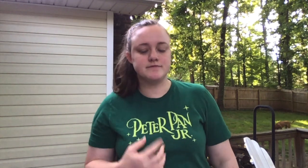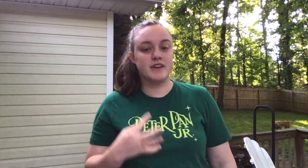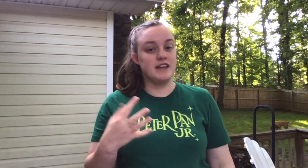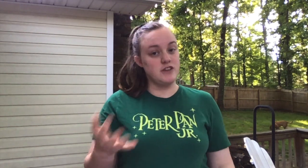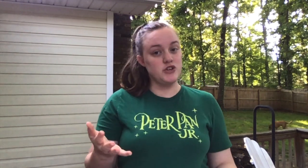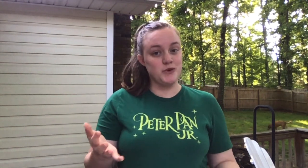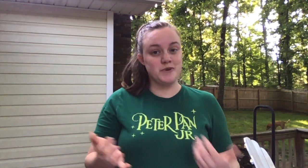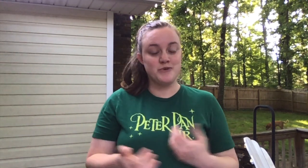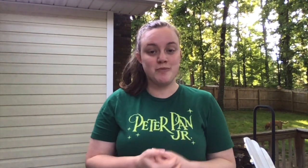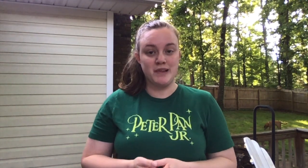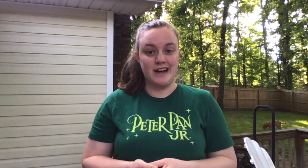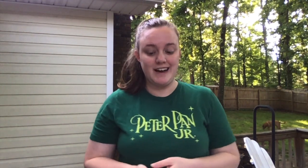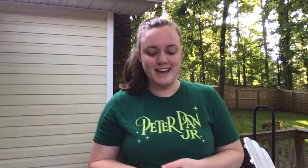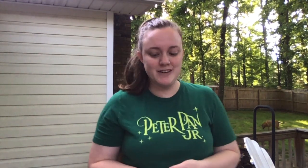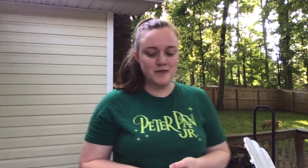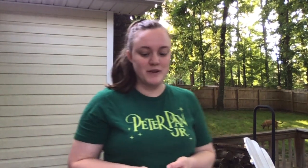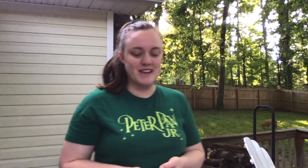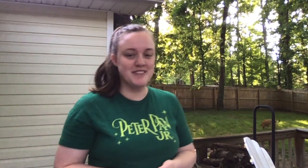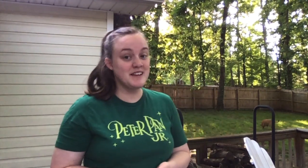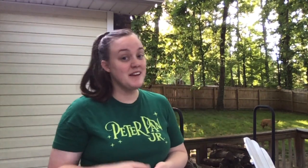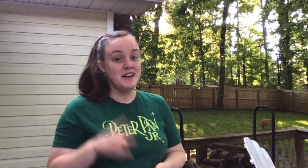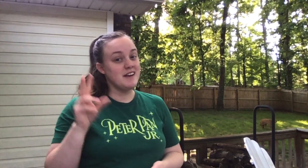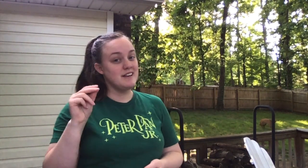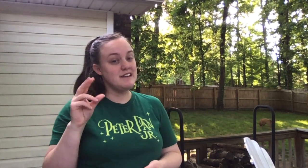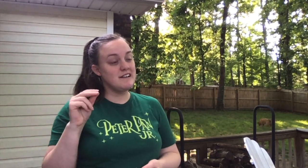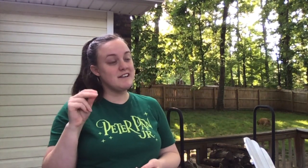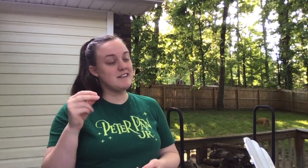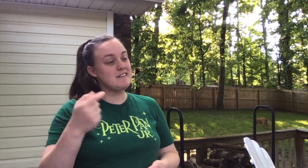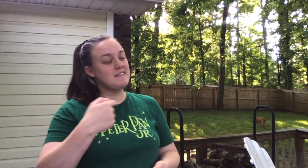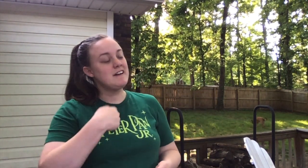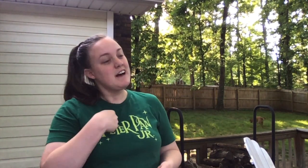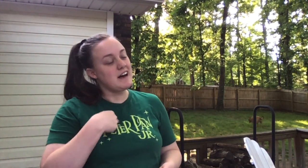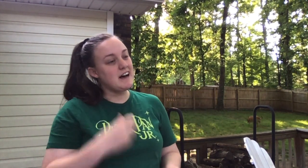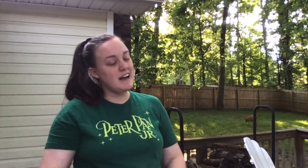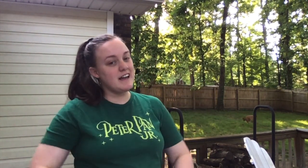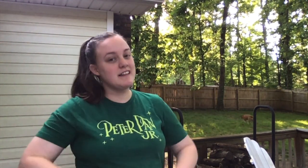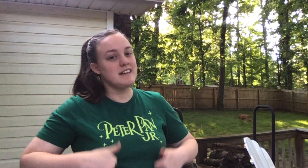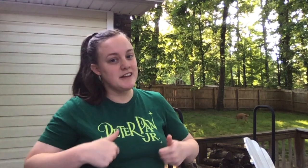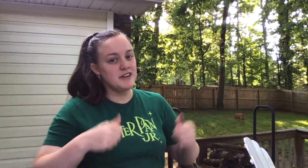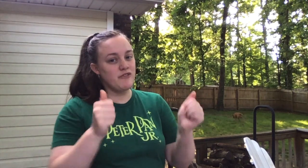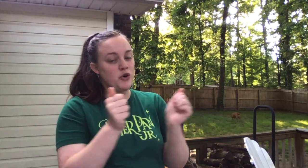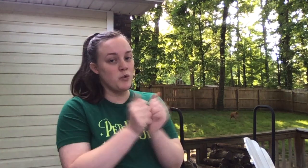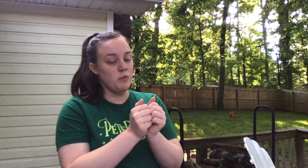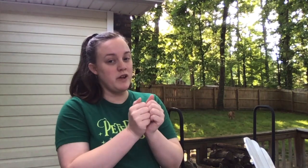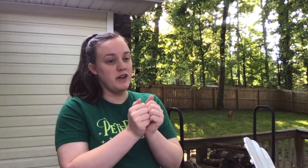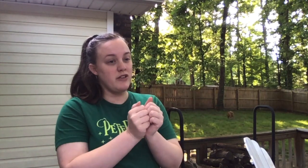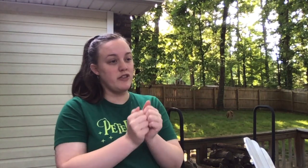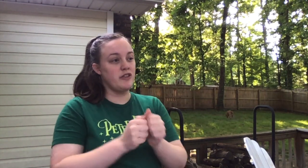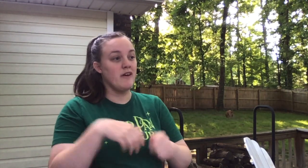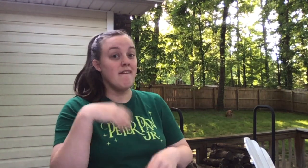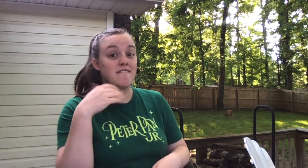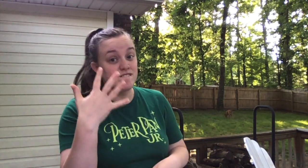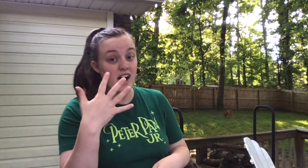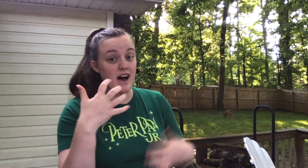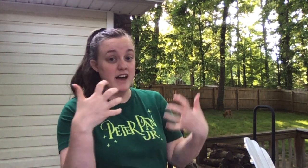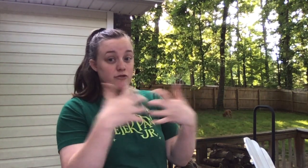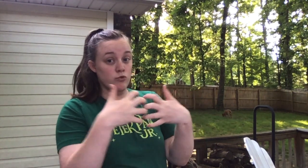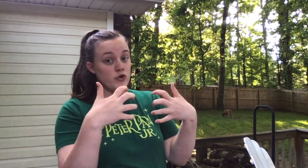And then you would reply with, no, I live with 5